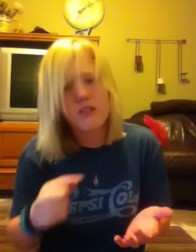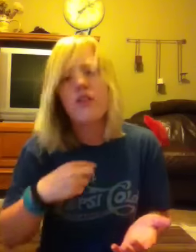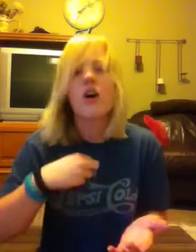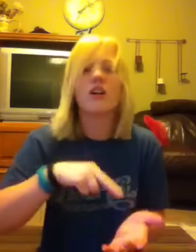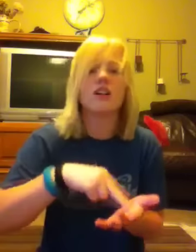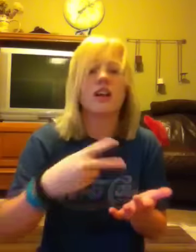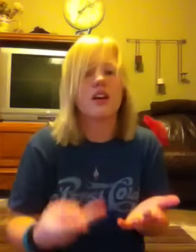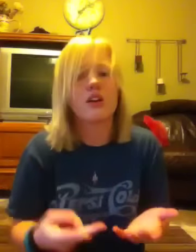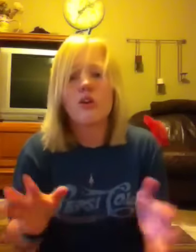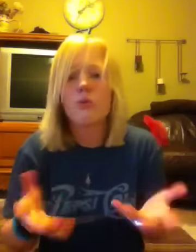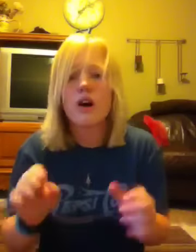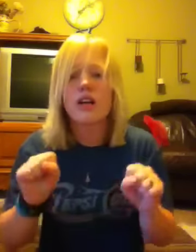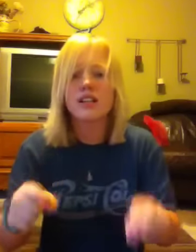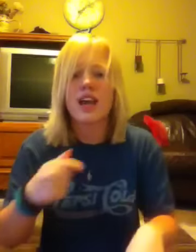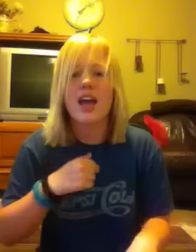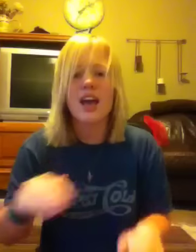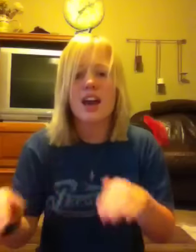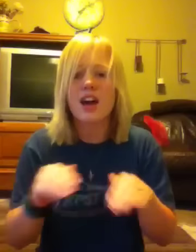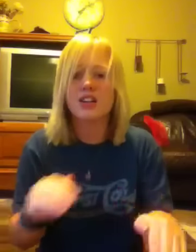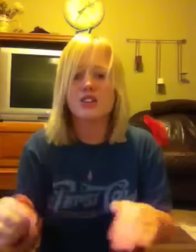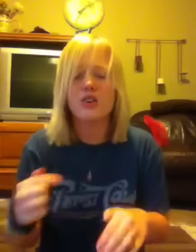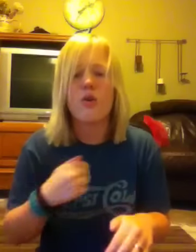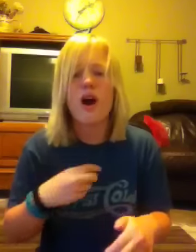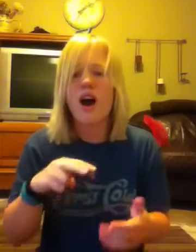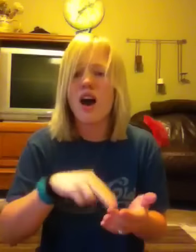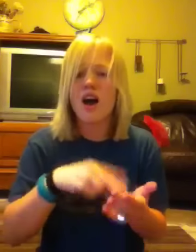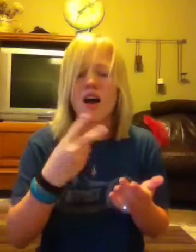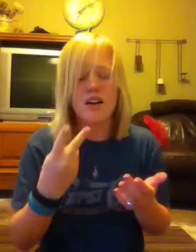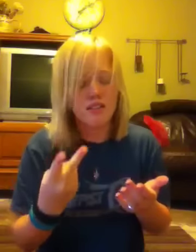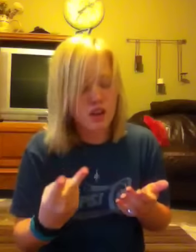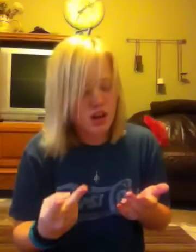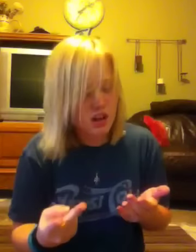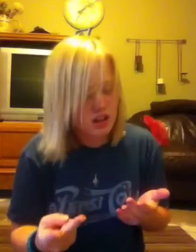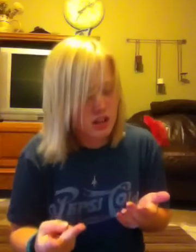falling, what can I do by, I'm falling,